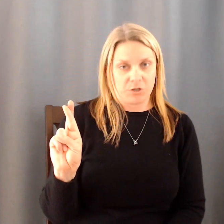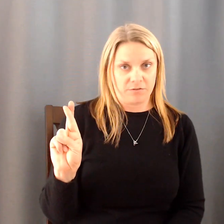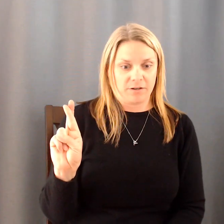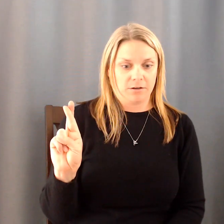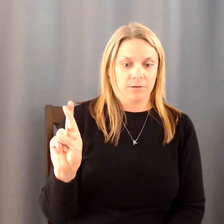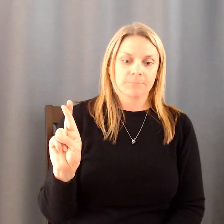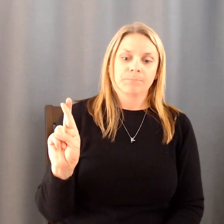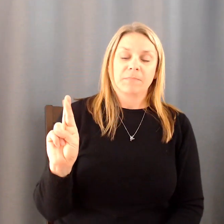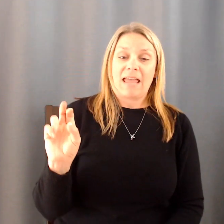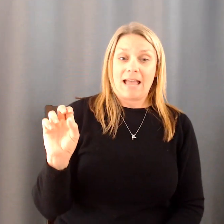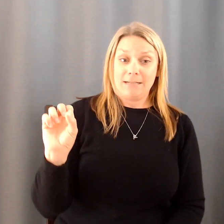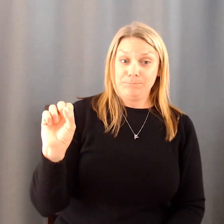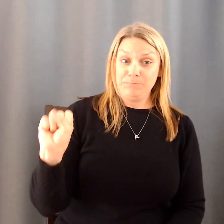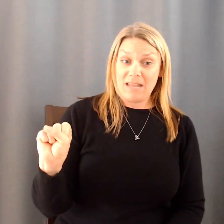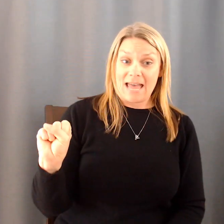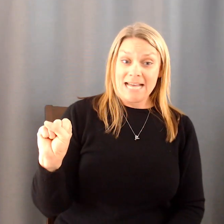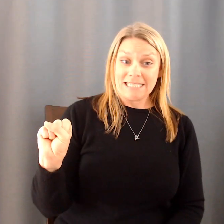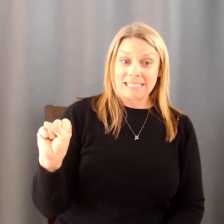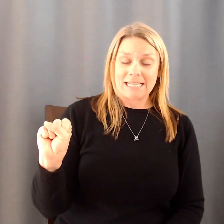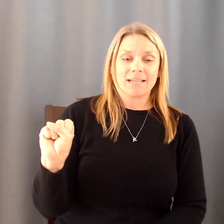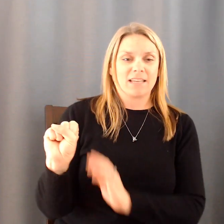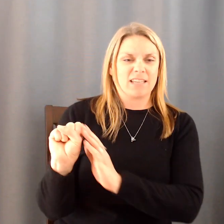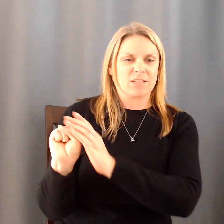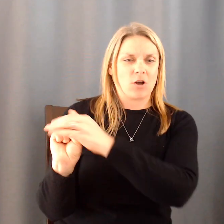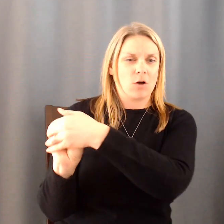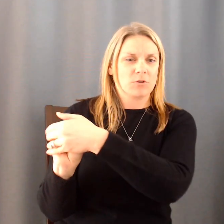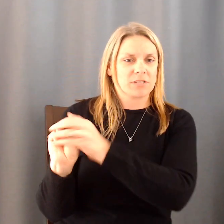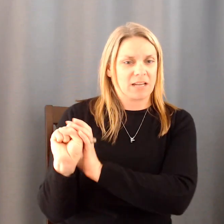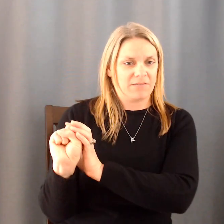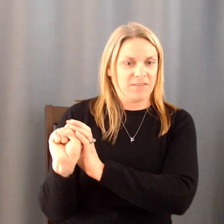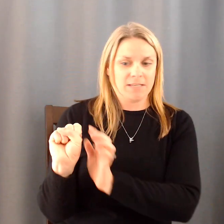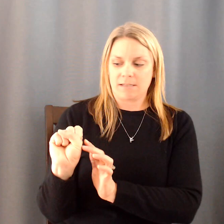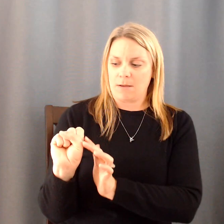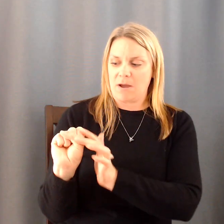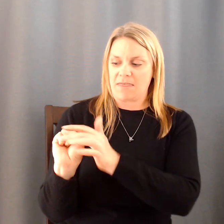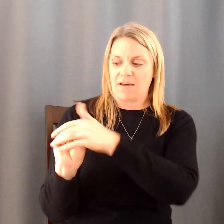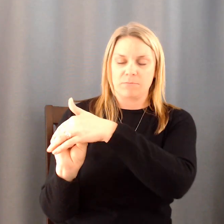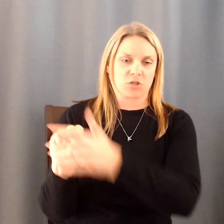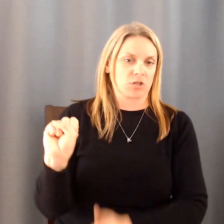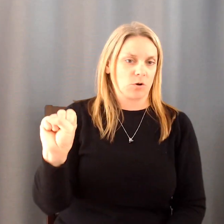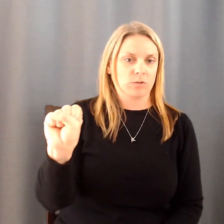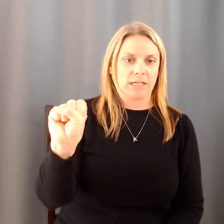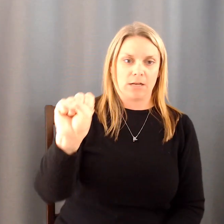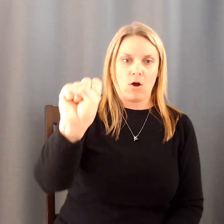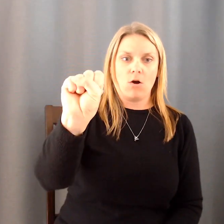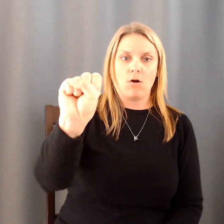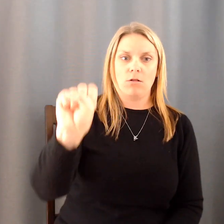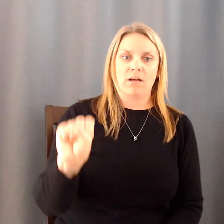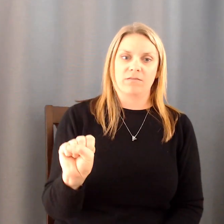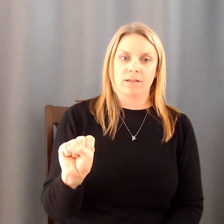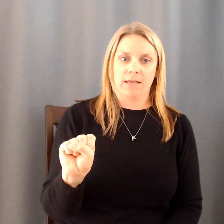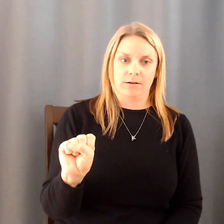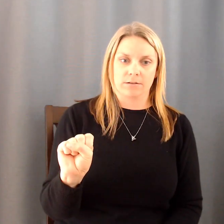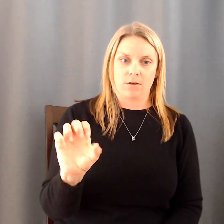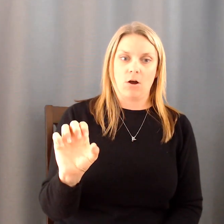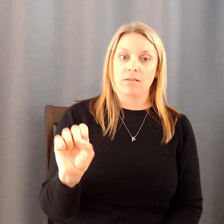finger. S is almost like a fist, and my thumb is just holding in all of the letters, all of